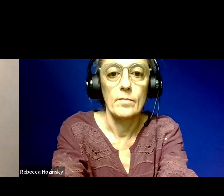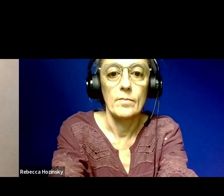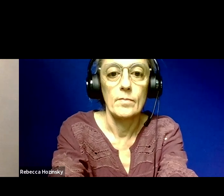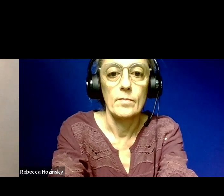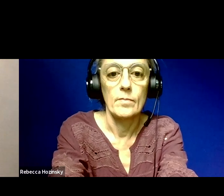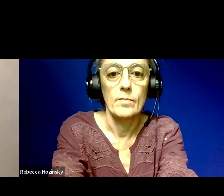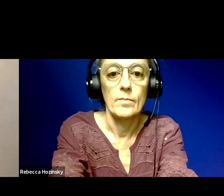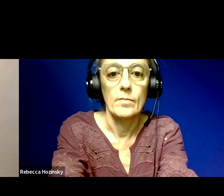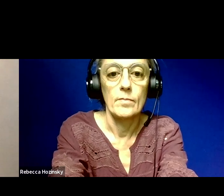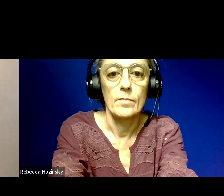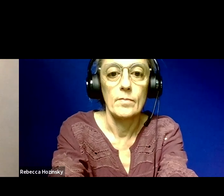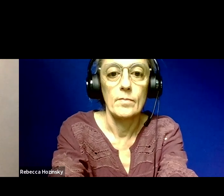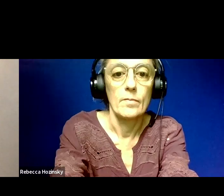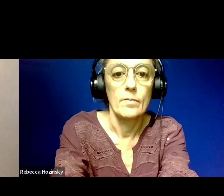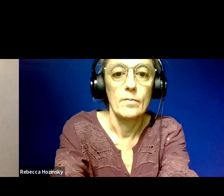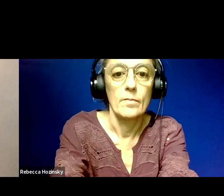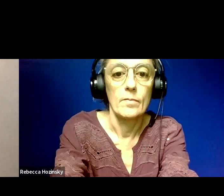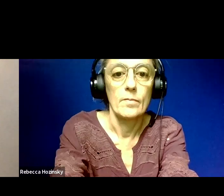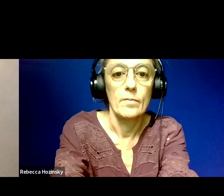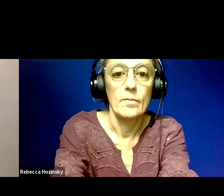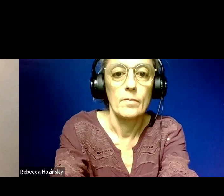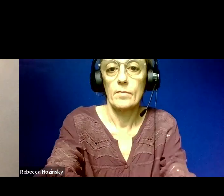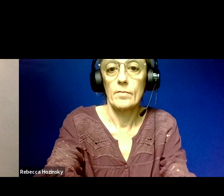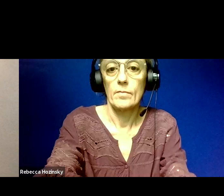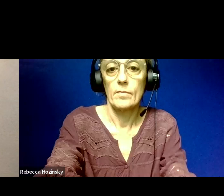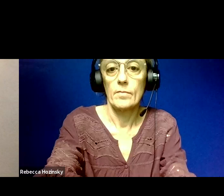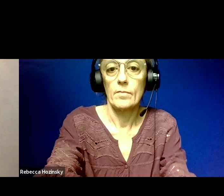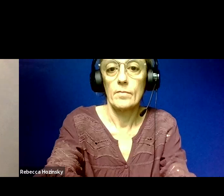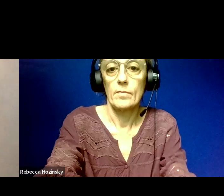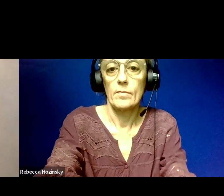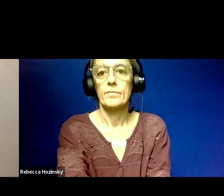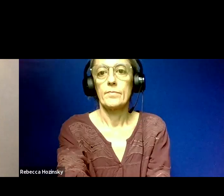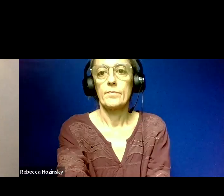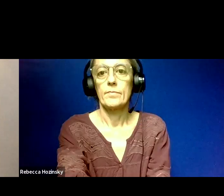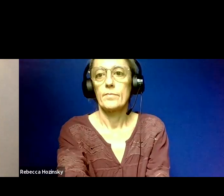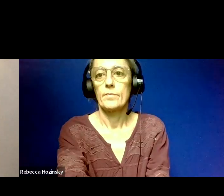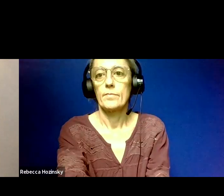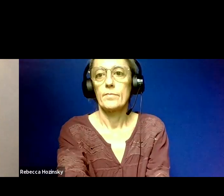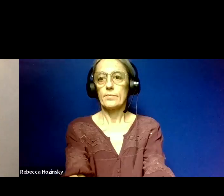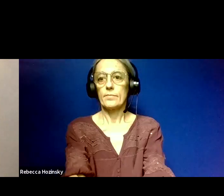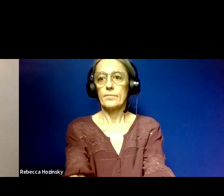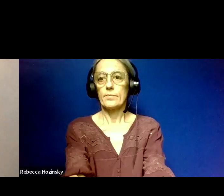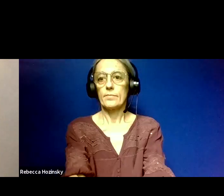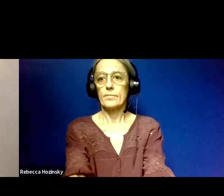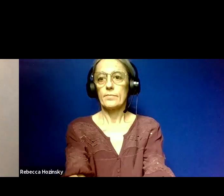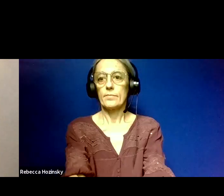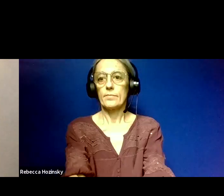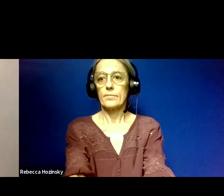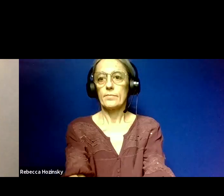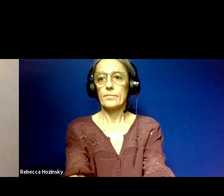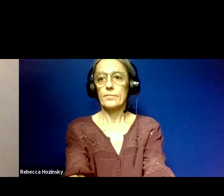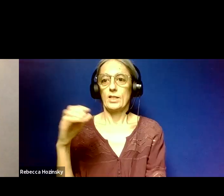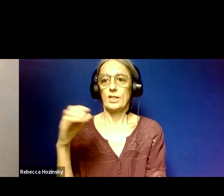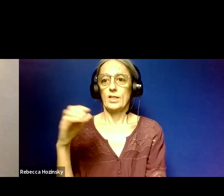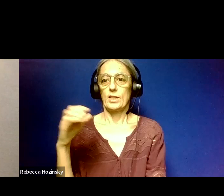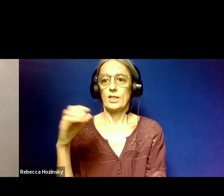Title I issues are usually handled by human resources departments. In Kansas City, we have a committee made